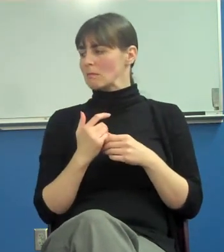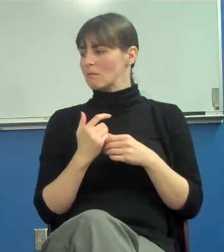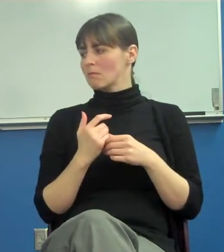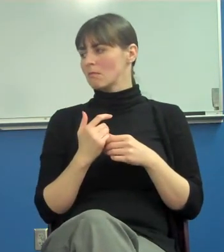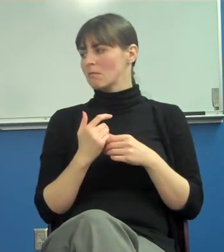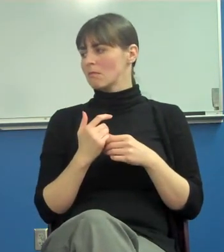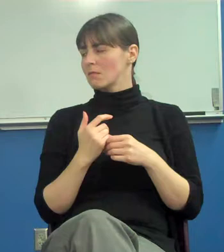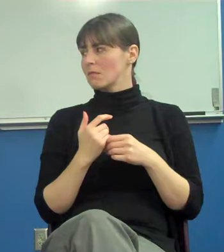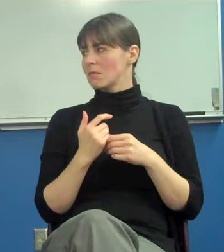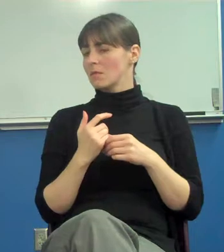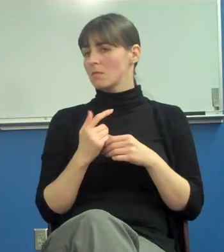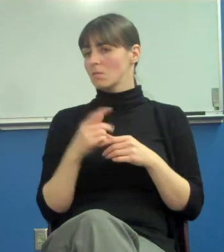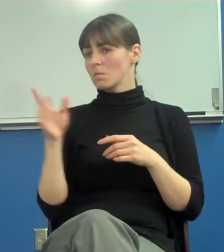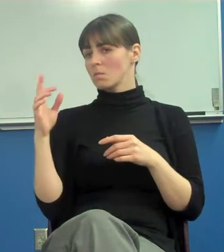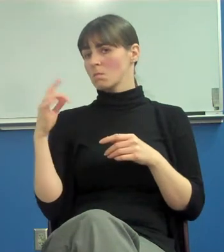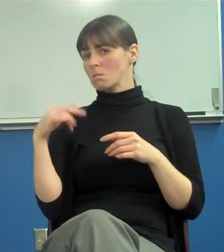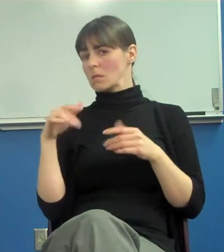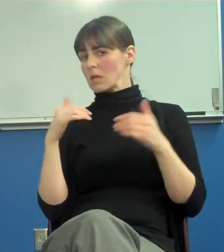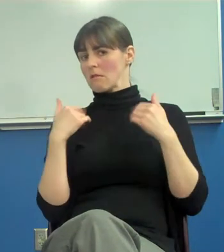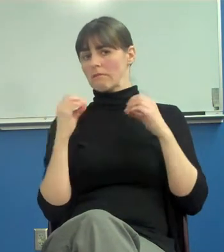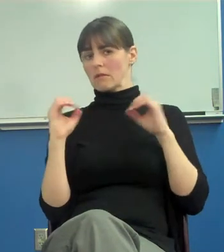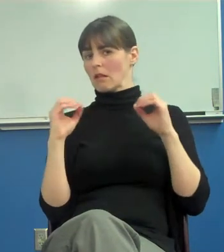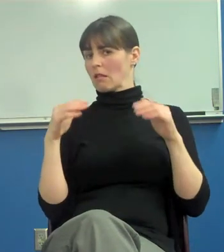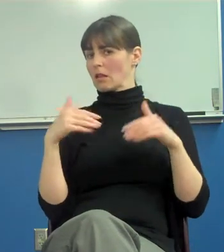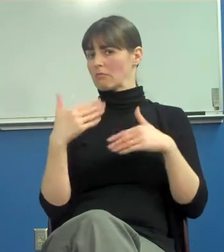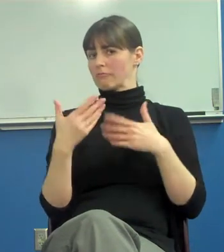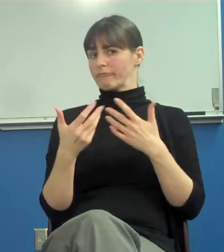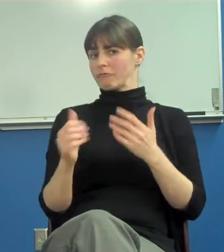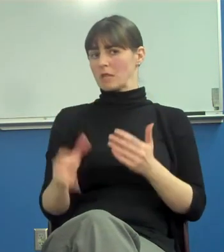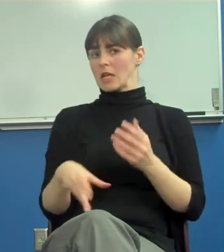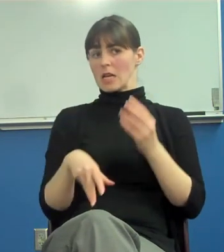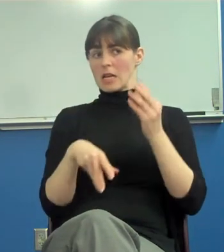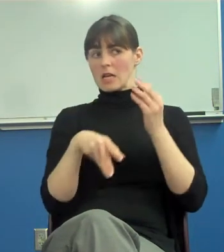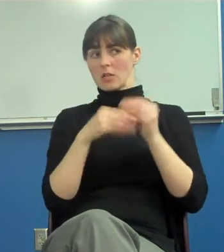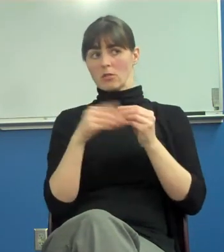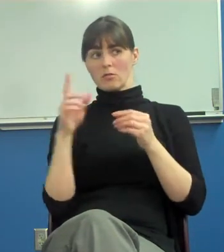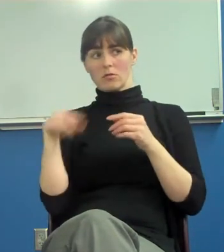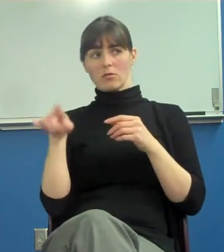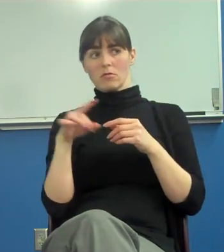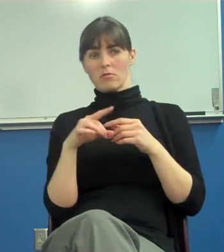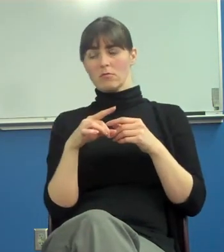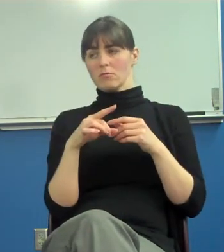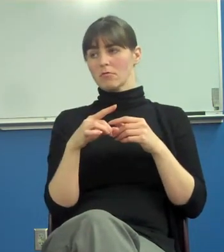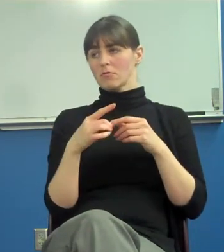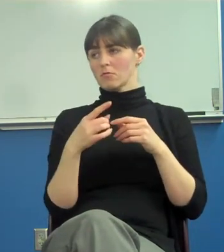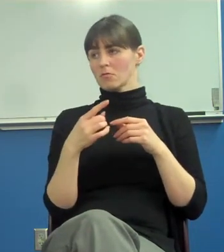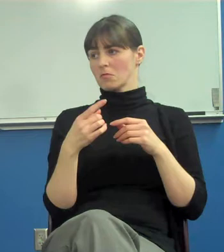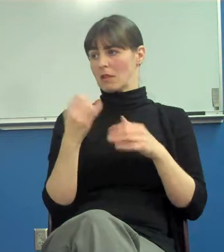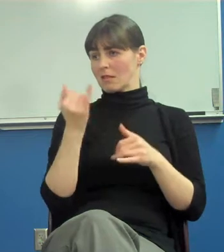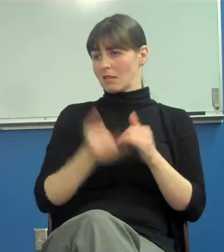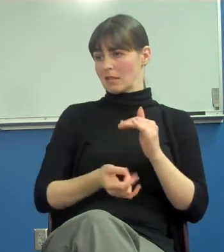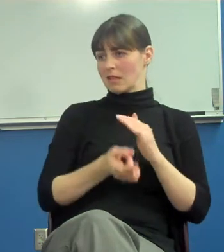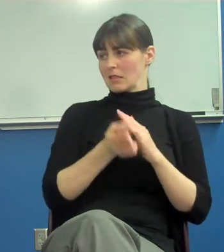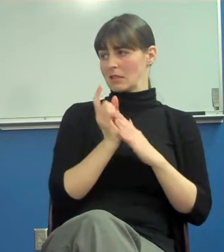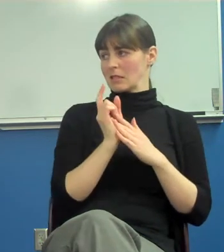hey, I don't have anything else unless anybody has anything they want to add or say. Any last